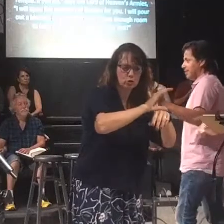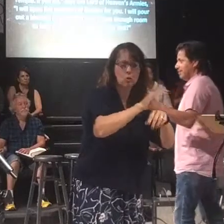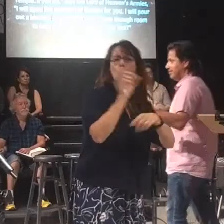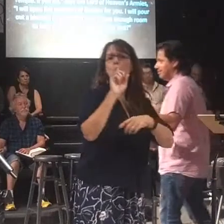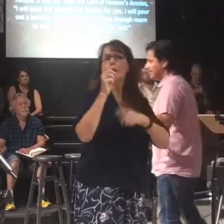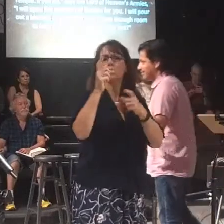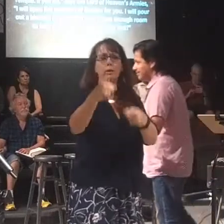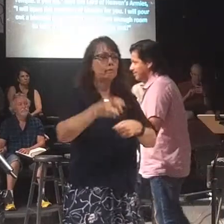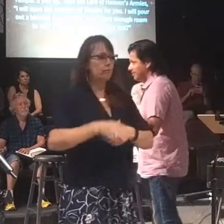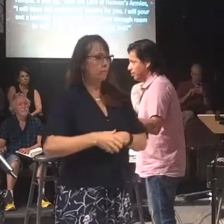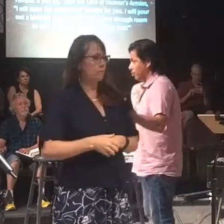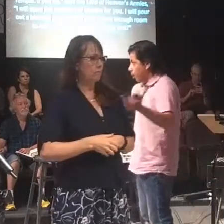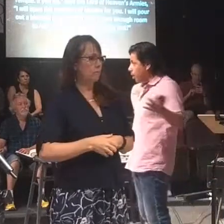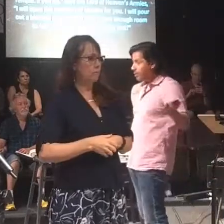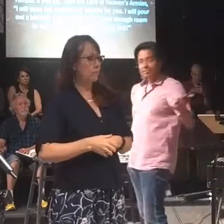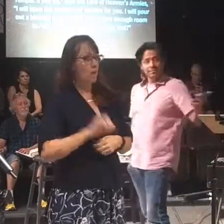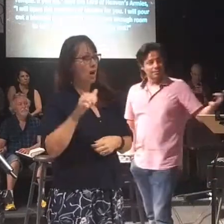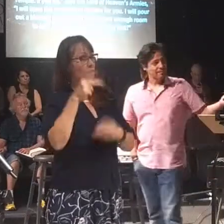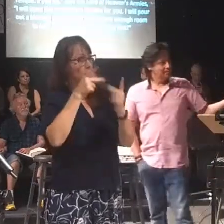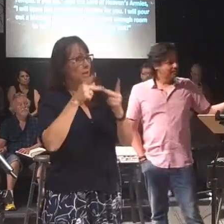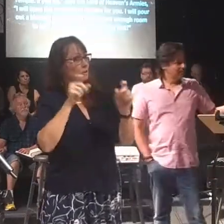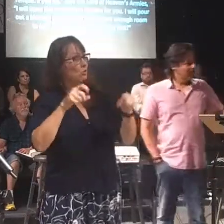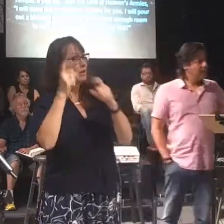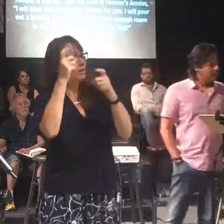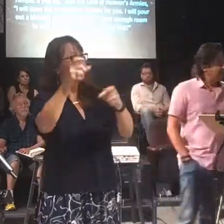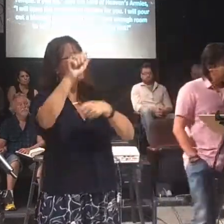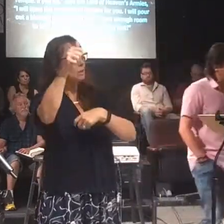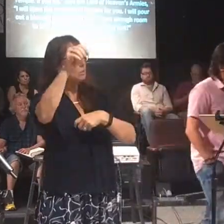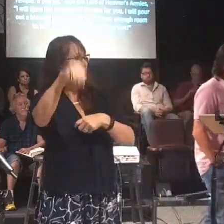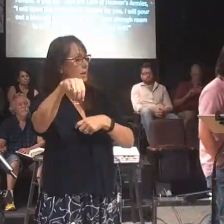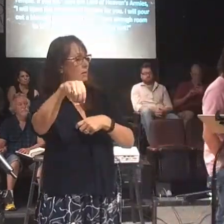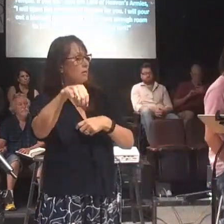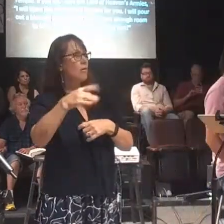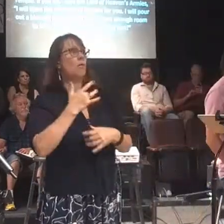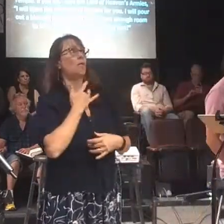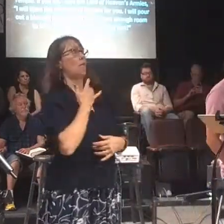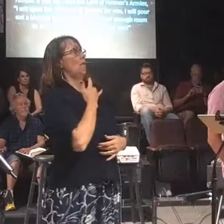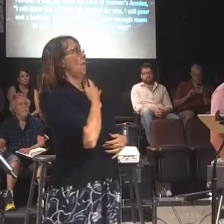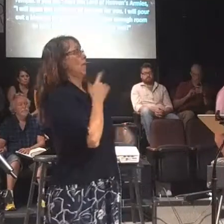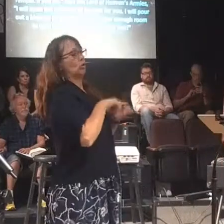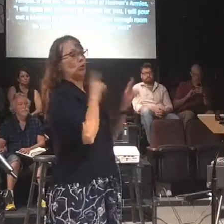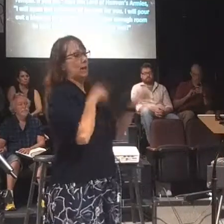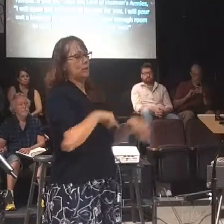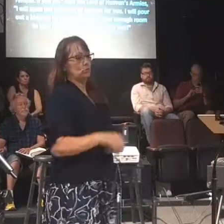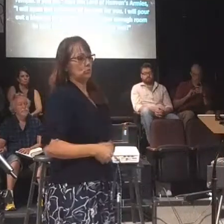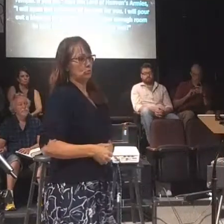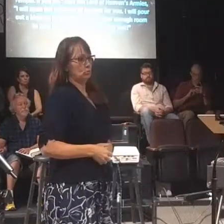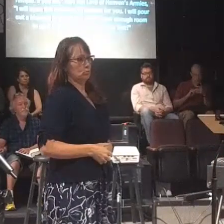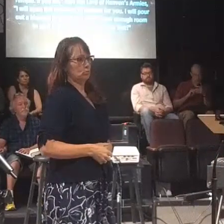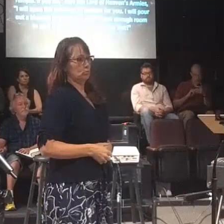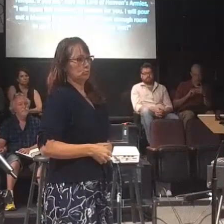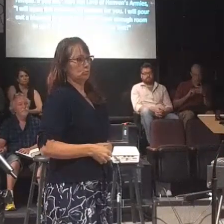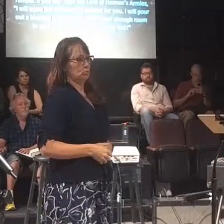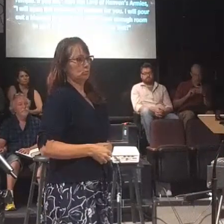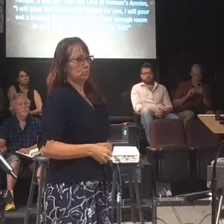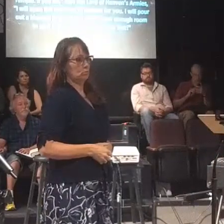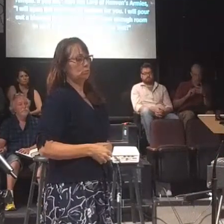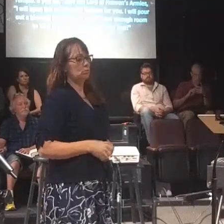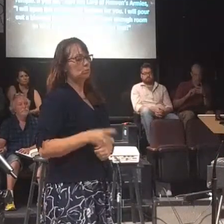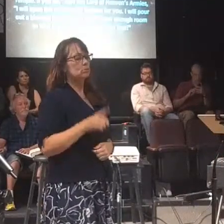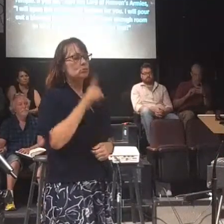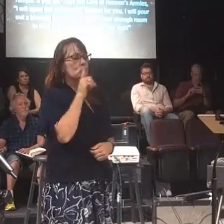of what you make or more? And he couldn't answer that question. And it really helped him at the time,